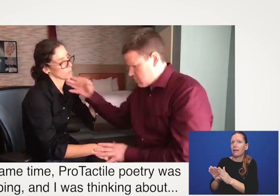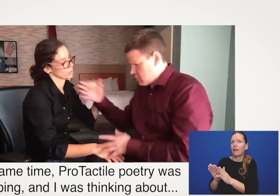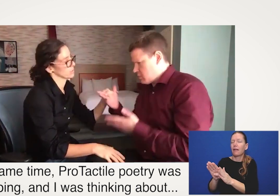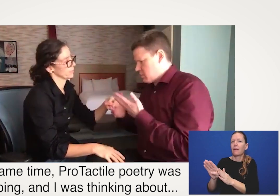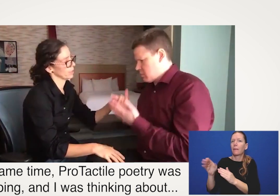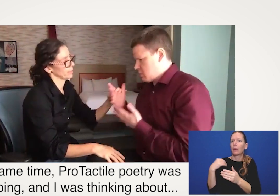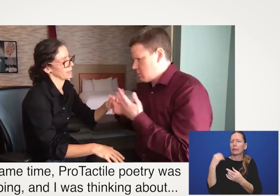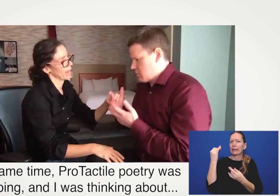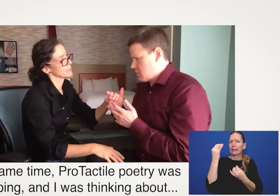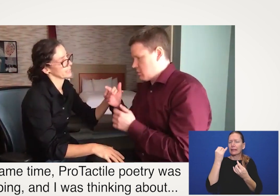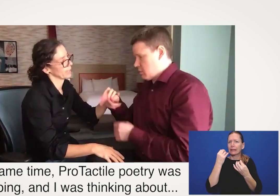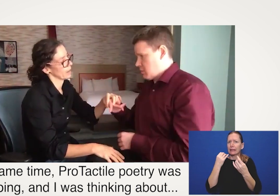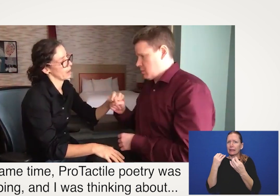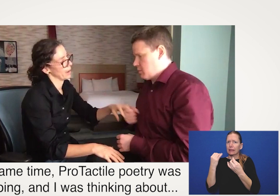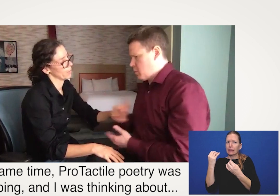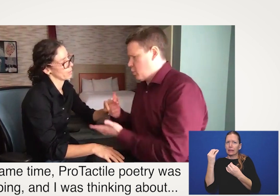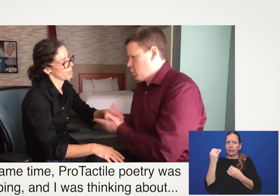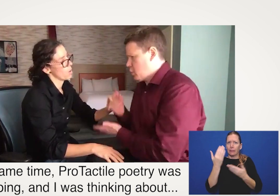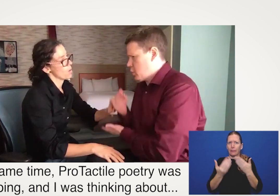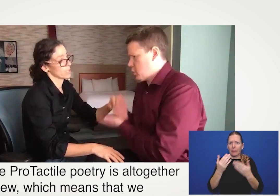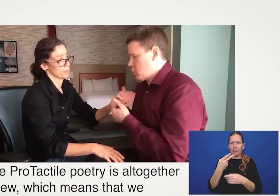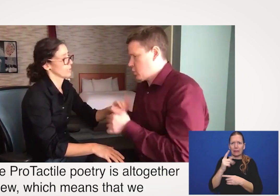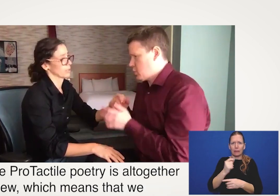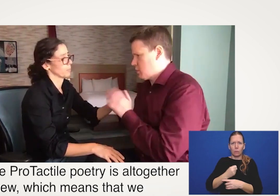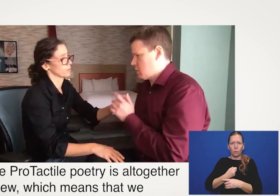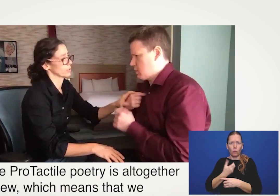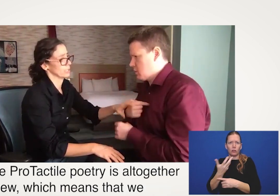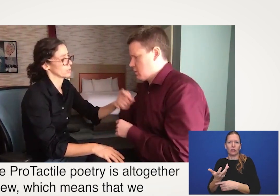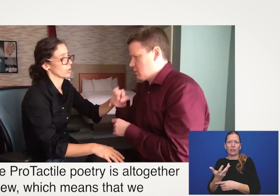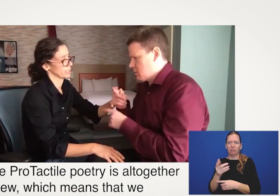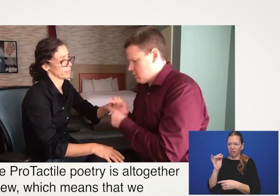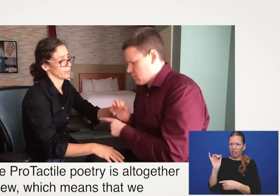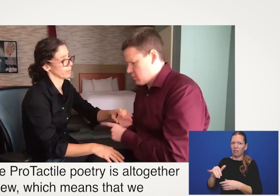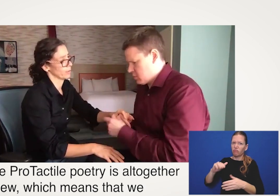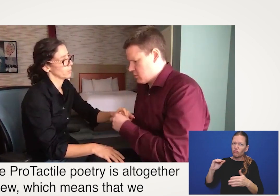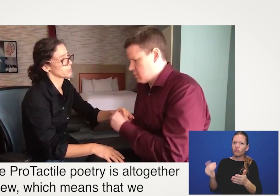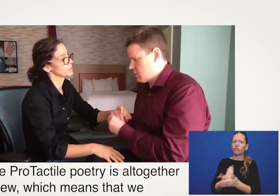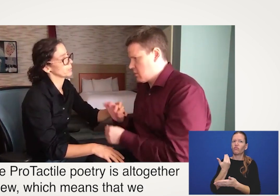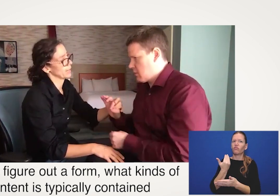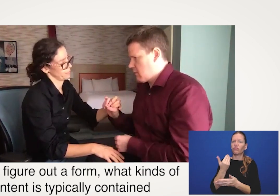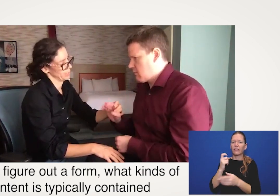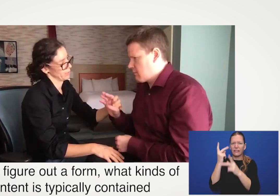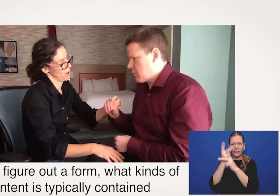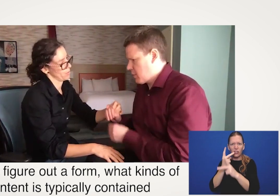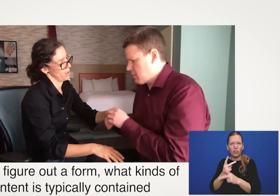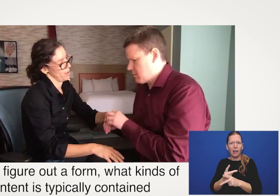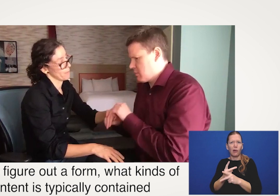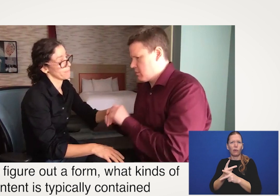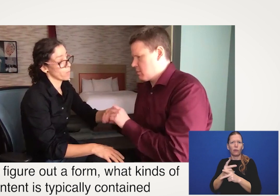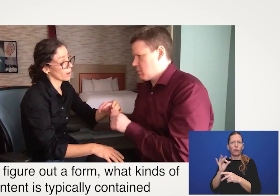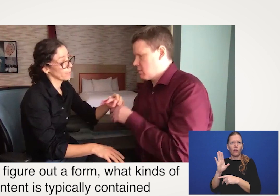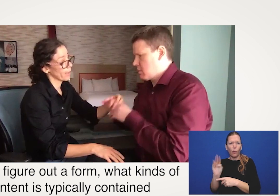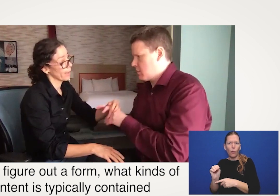ProTactile poetry was developing. And I was thinking about, because ProTactile poetry is altogether new, which means that we have to figure out